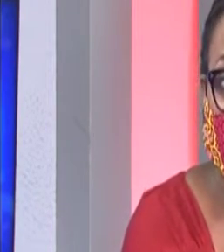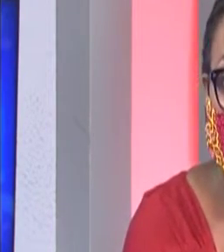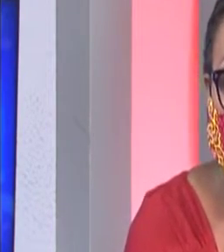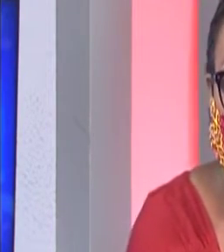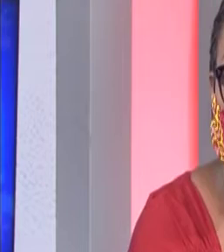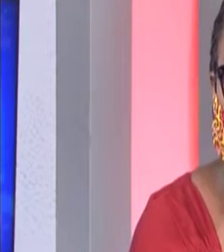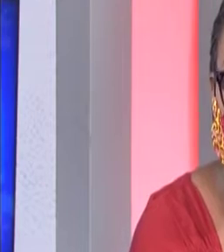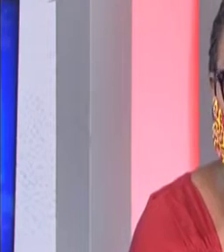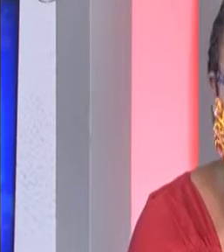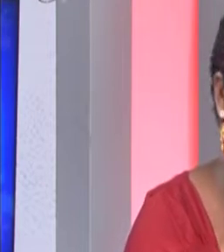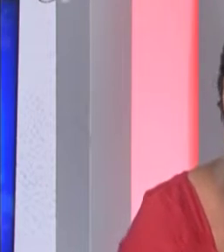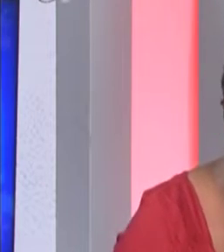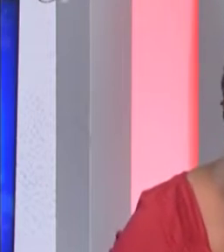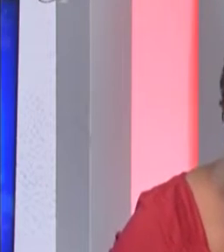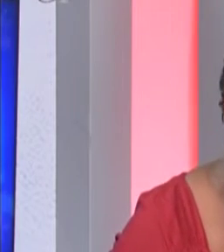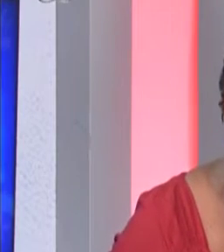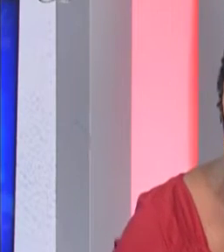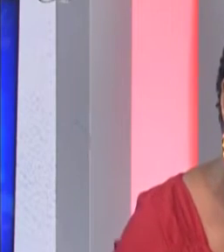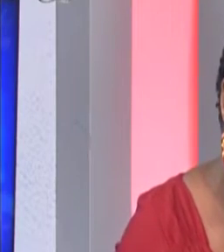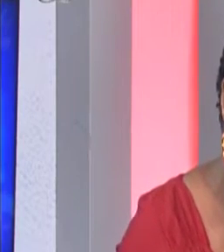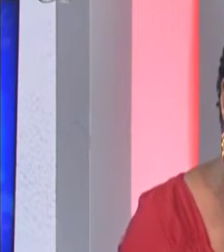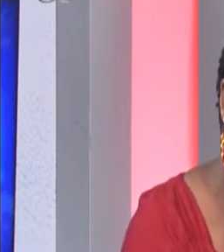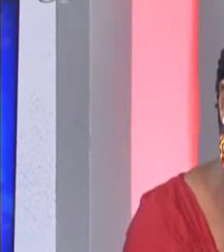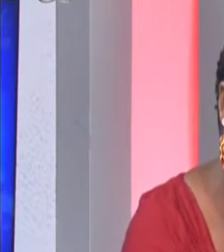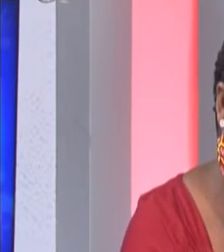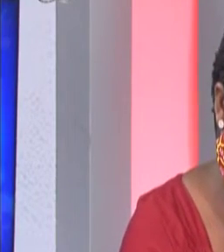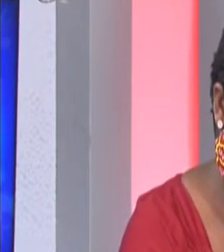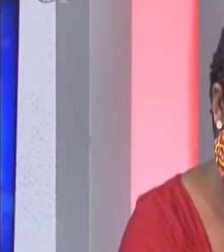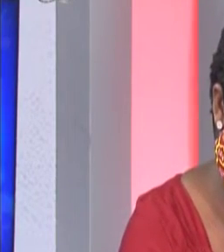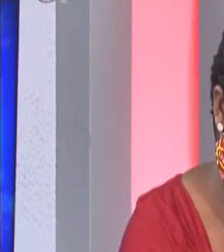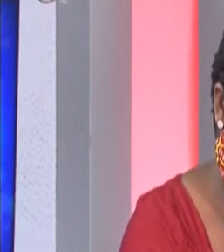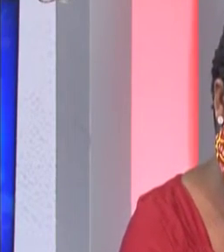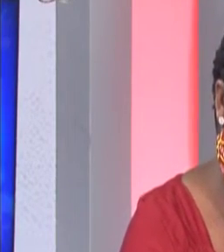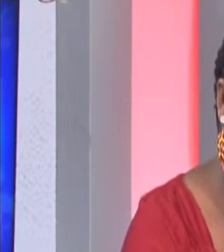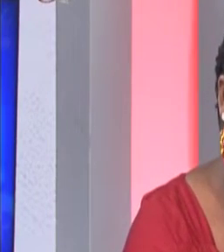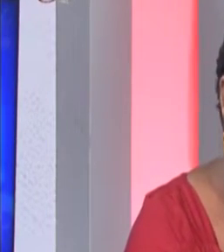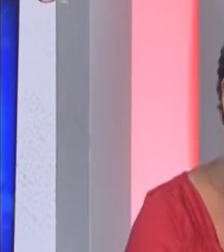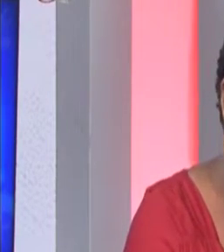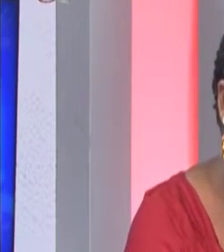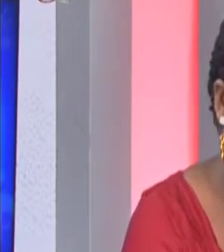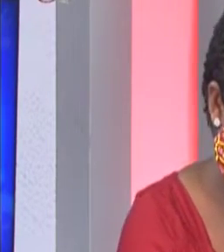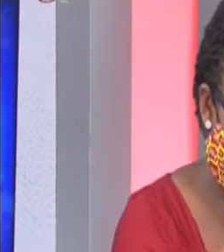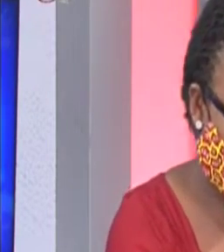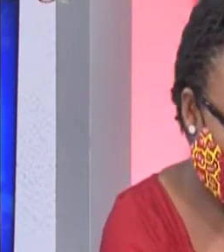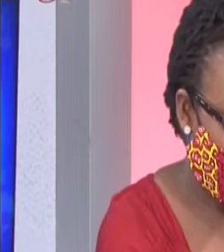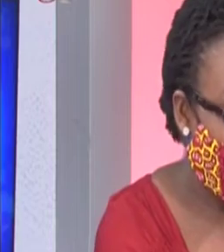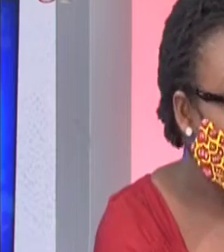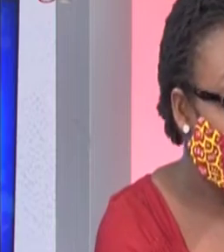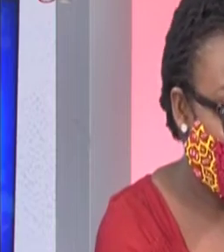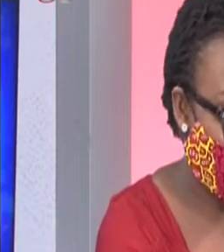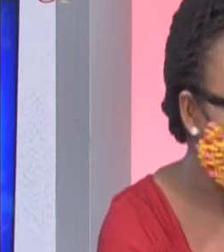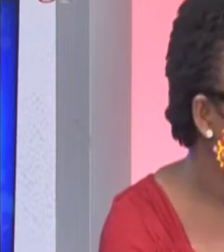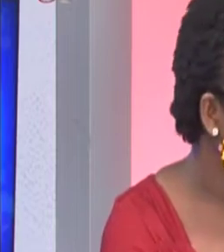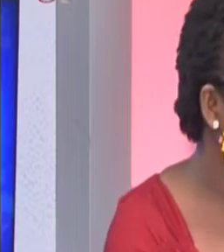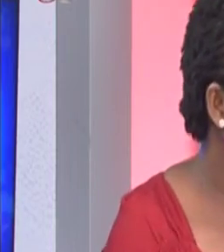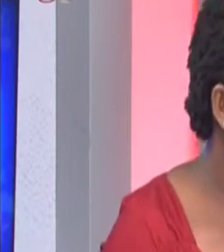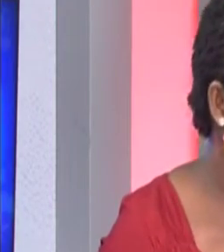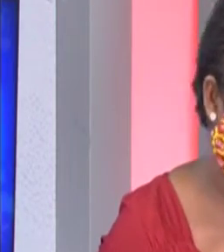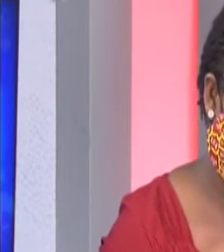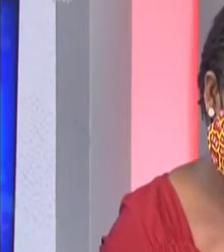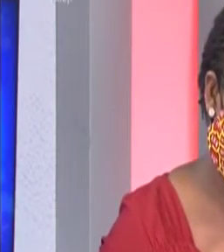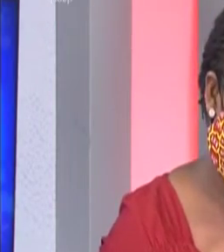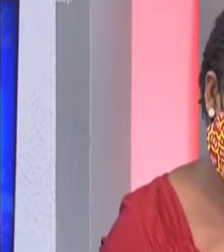some good news because for a very long time we've had 4 persons fully recovered from COVID-19 in Ghana, but that number has gone